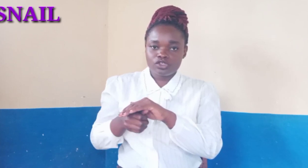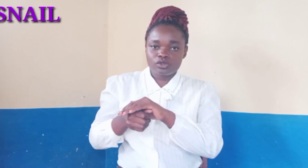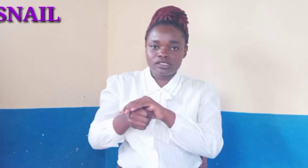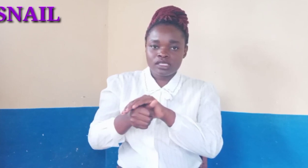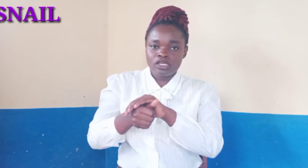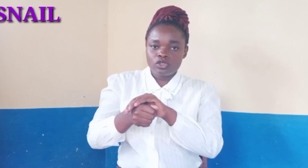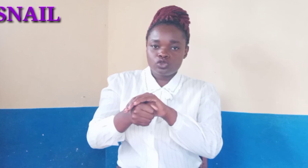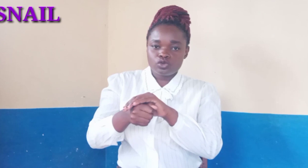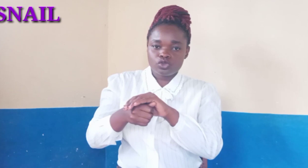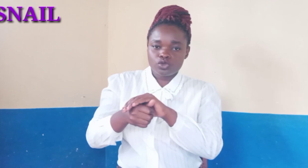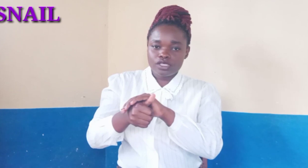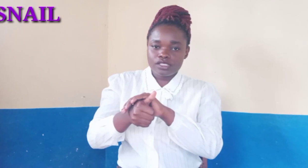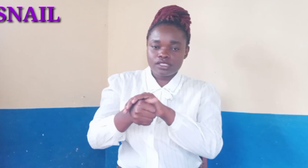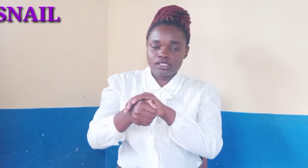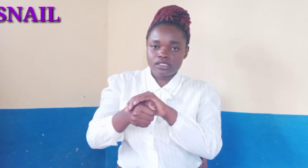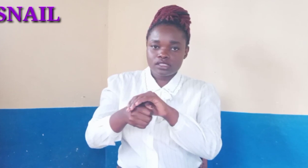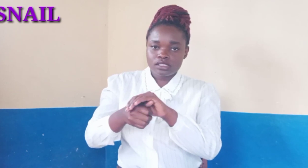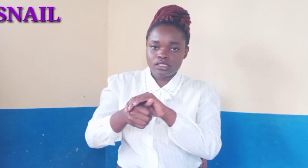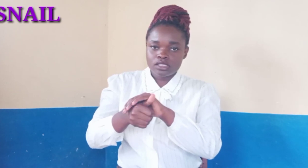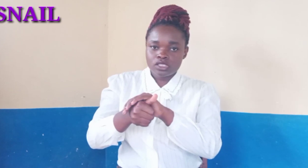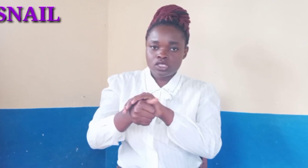was tortoise.